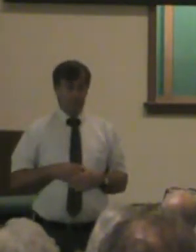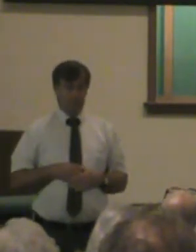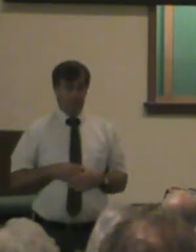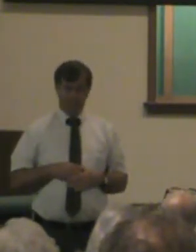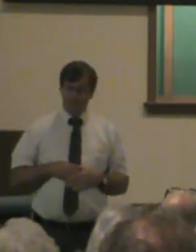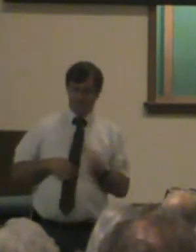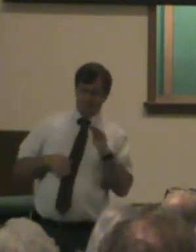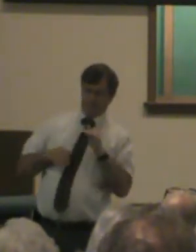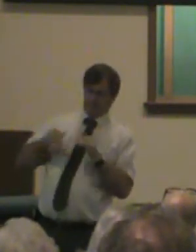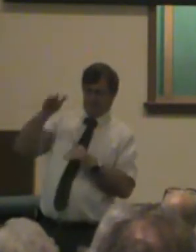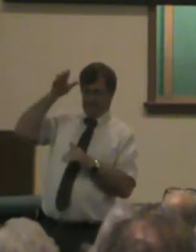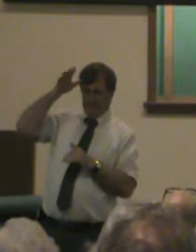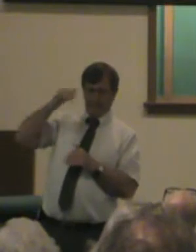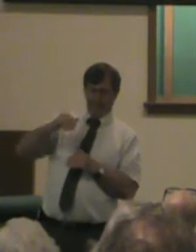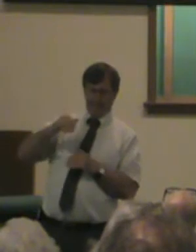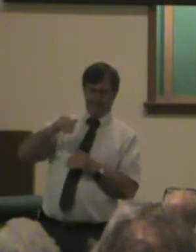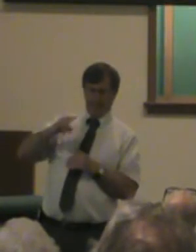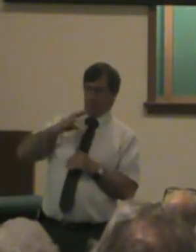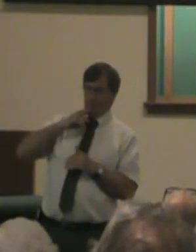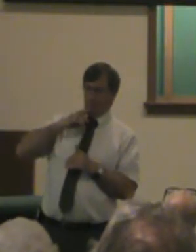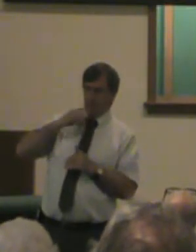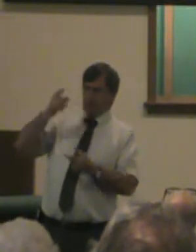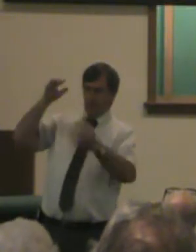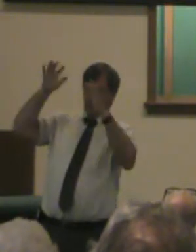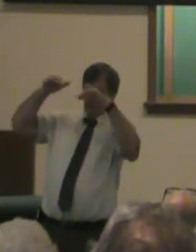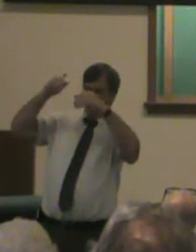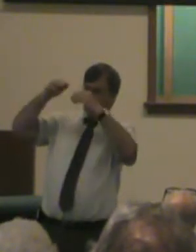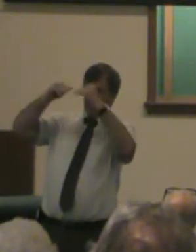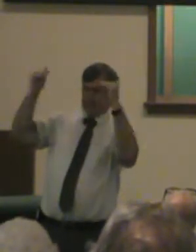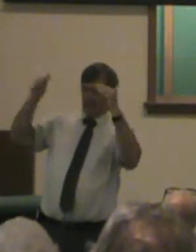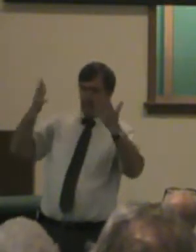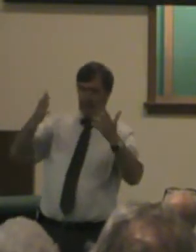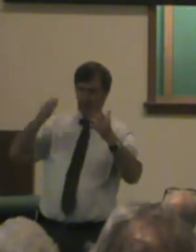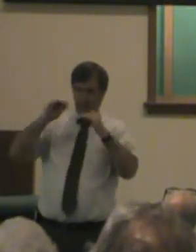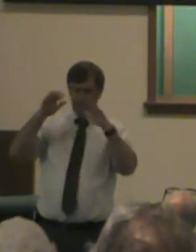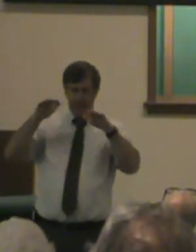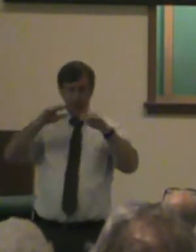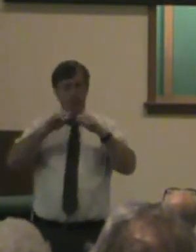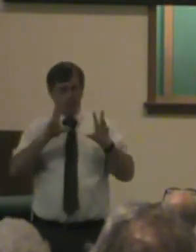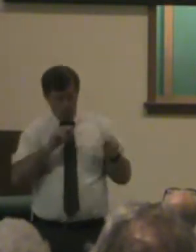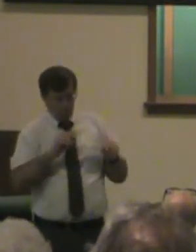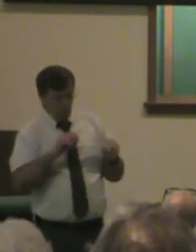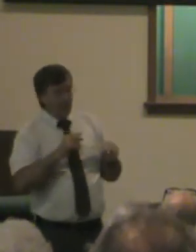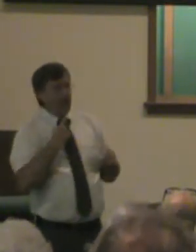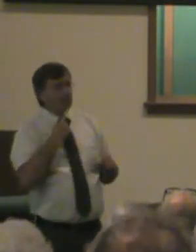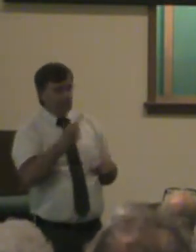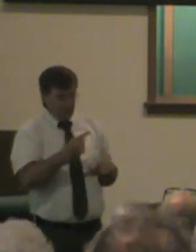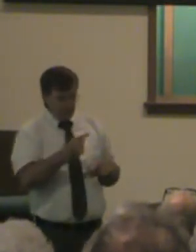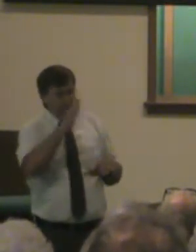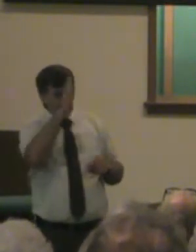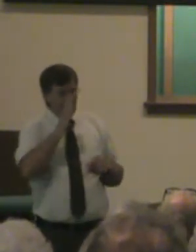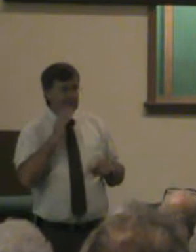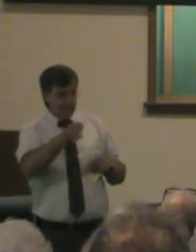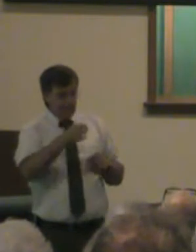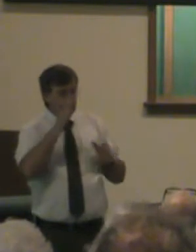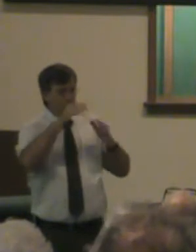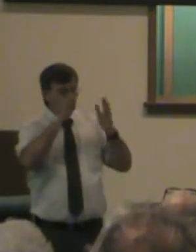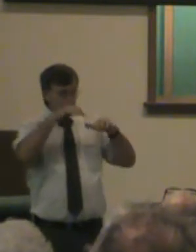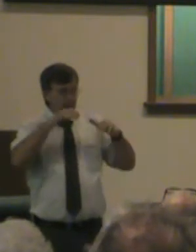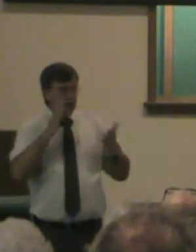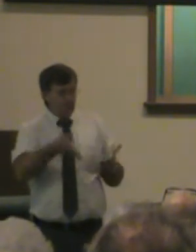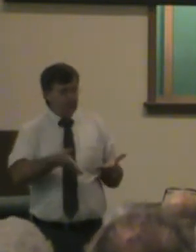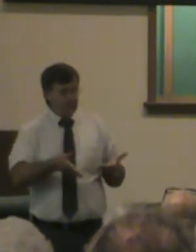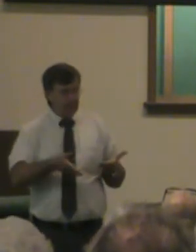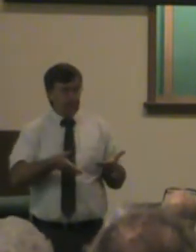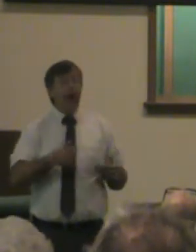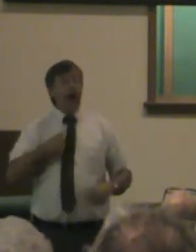Dad, water doesn't fall from the sky. Right? Do everyone? No. I'm telling you, God said it's gonna rain. I can see little boy said, Dad,